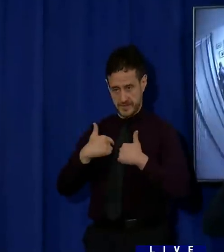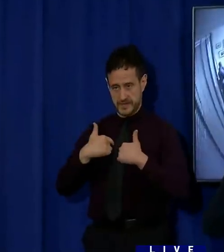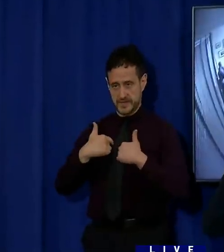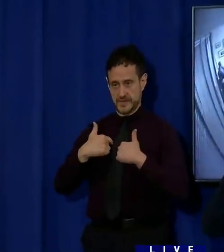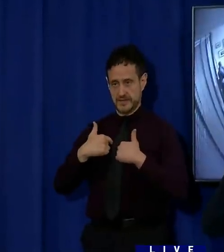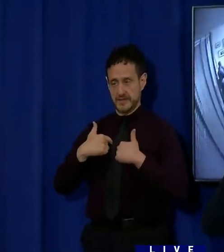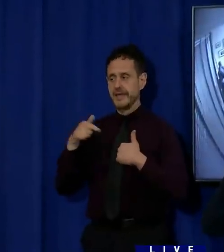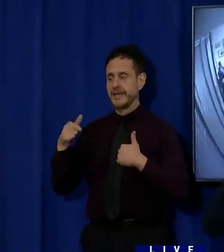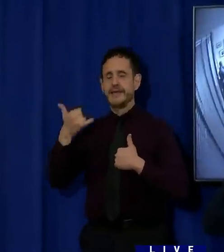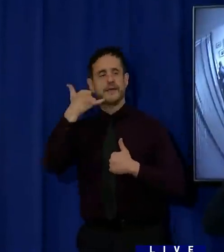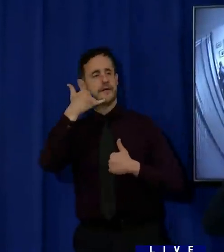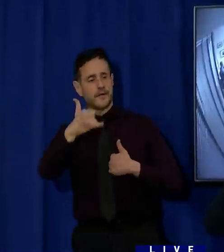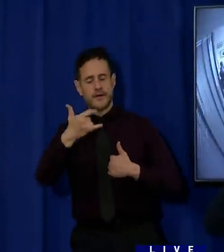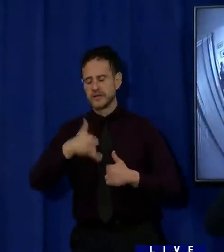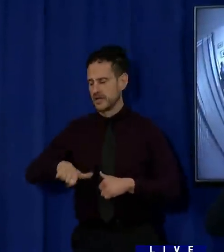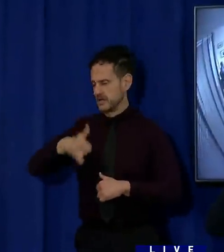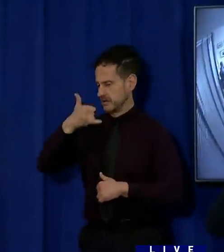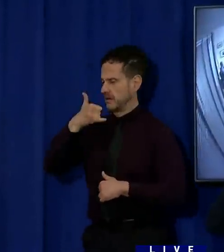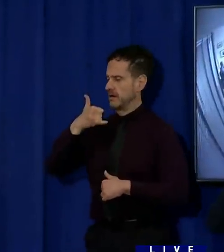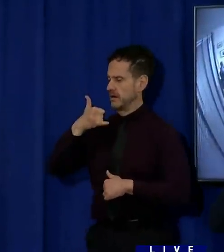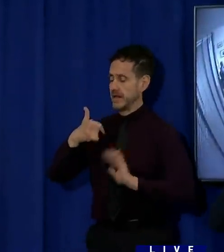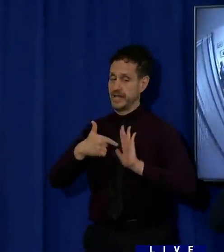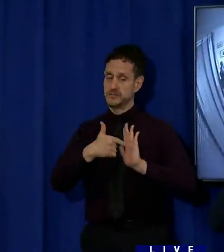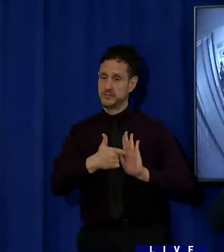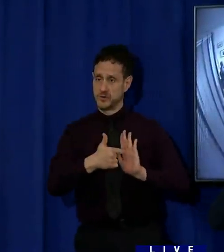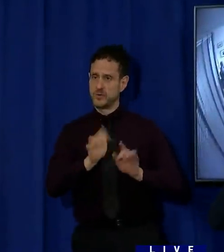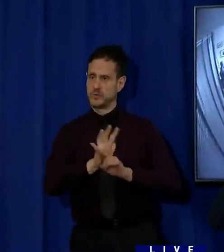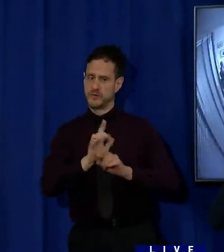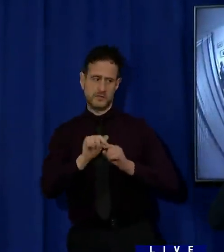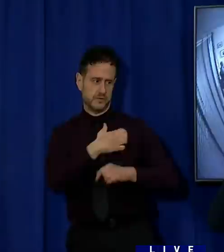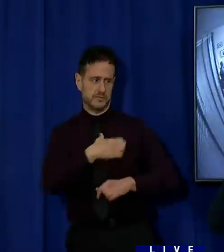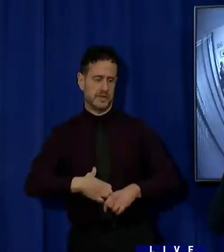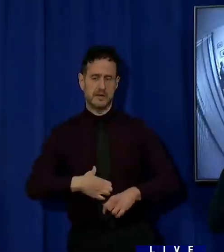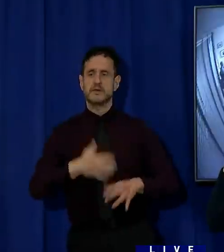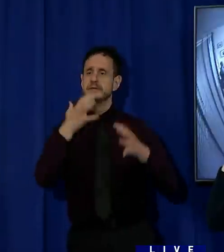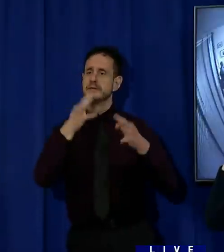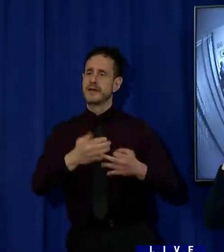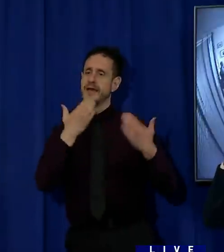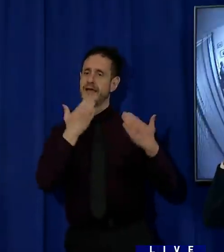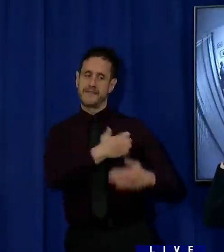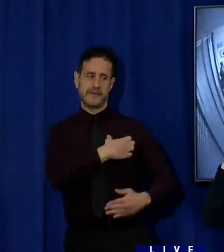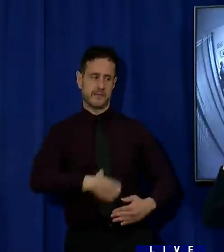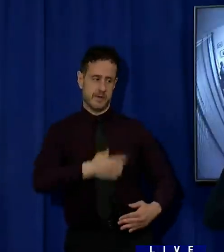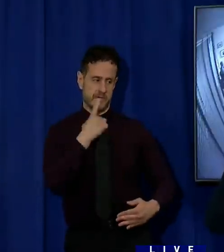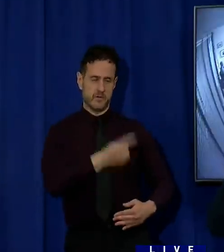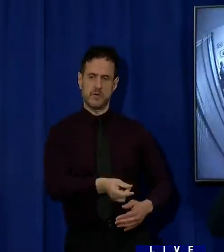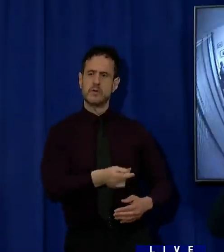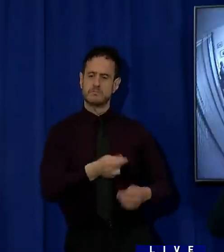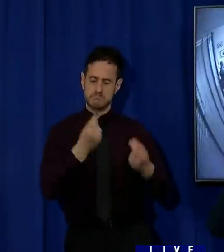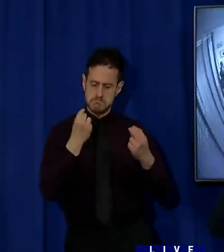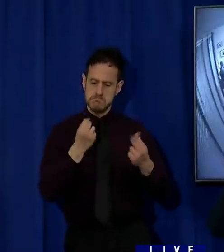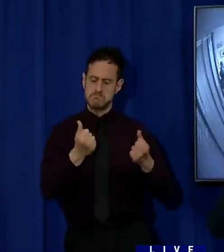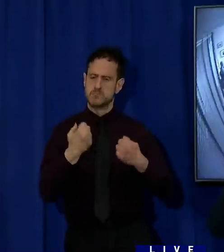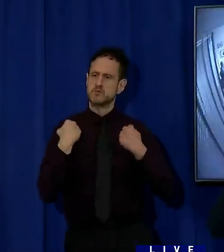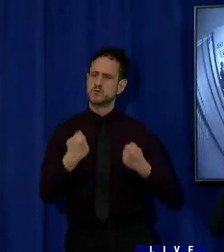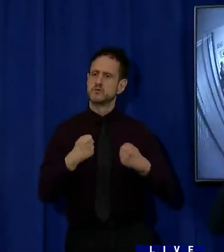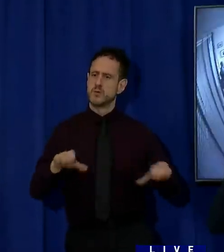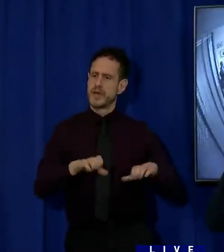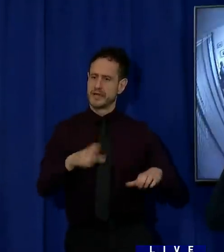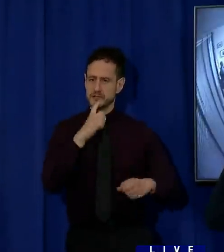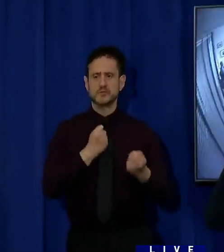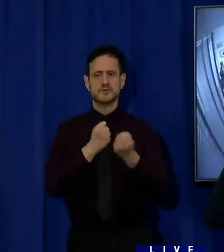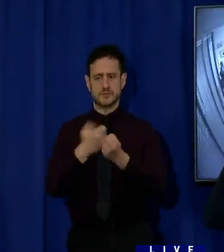me the call and sharing the tape with the mayor. I definitely thank the mayor for her swift action on our